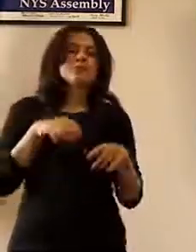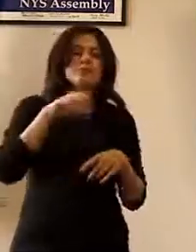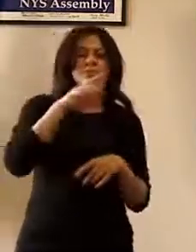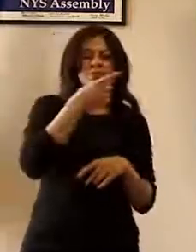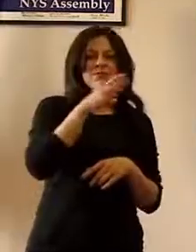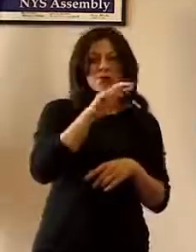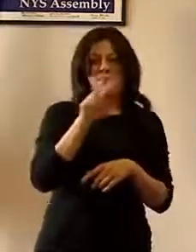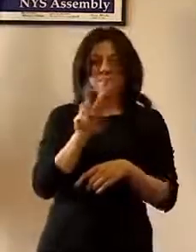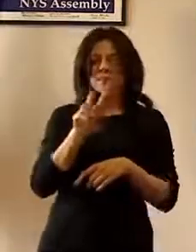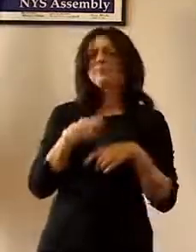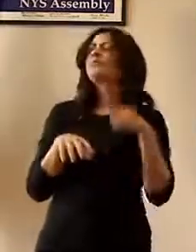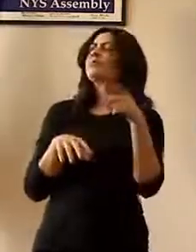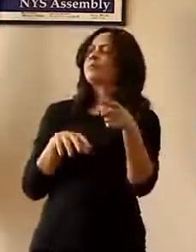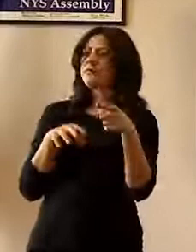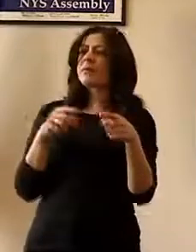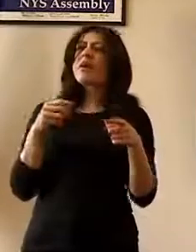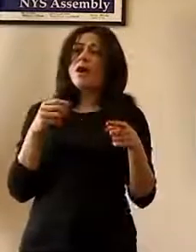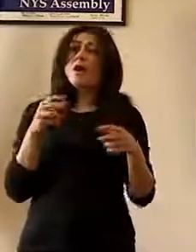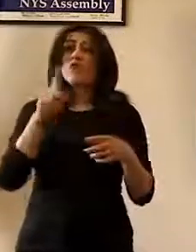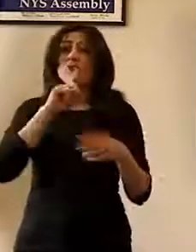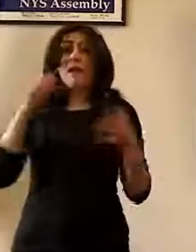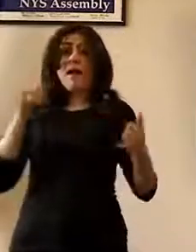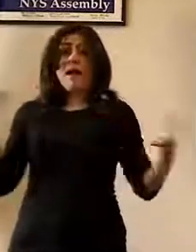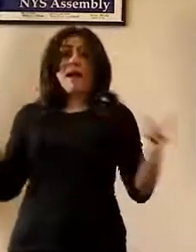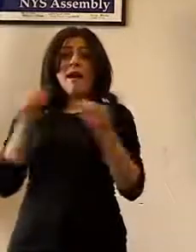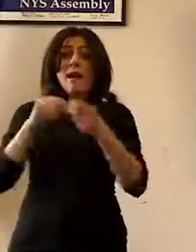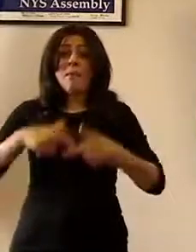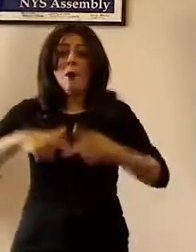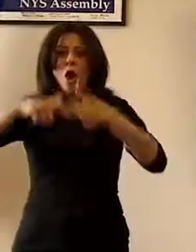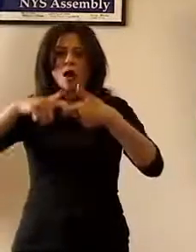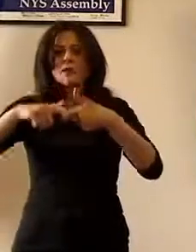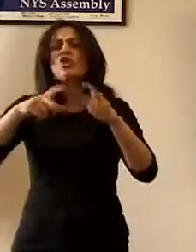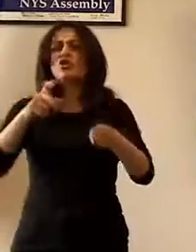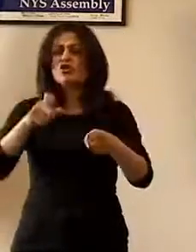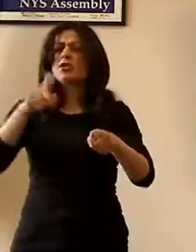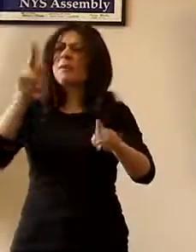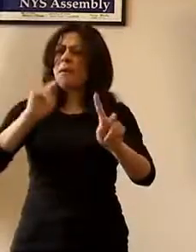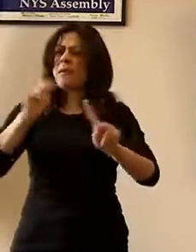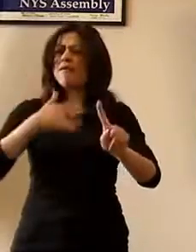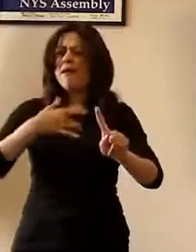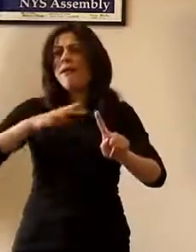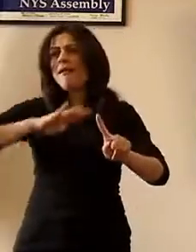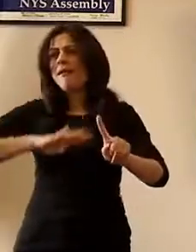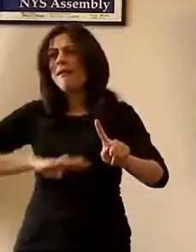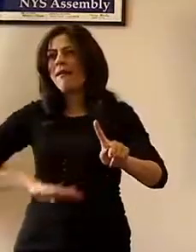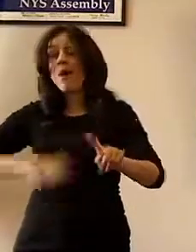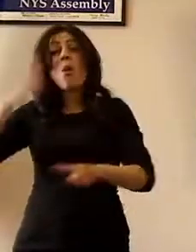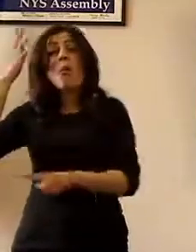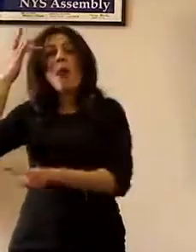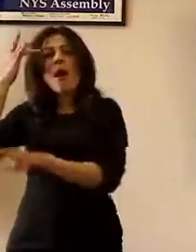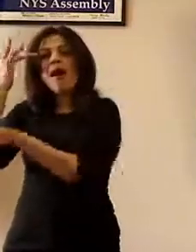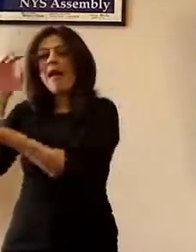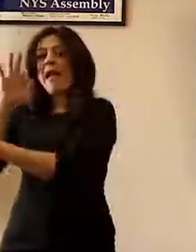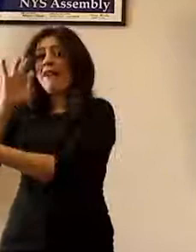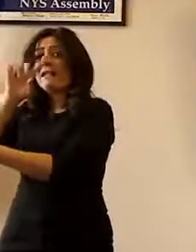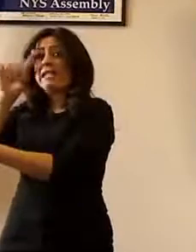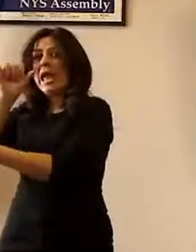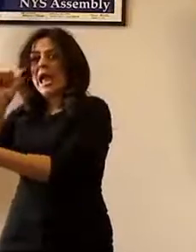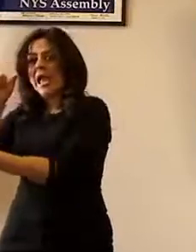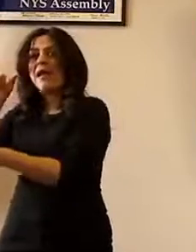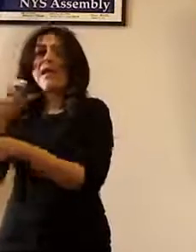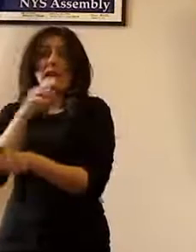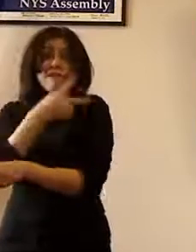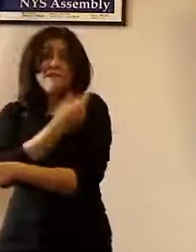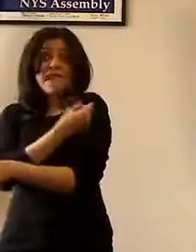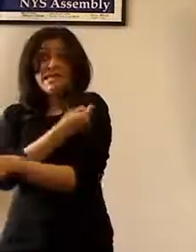should reassure individuals that the FDA and the CDC holds vaccine safety